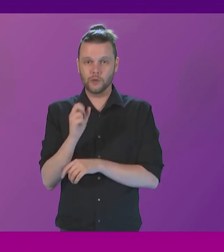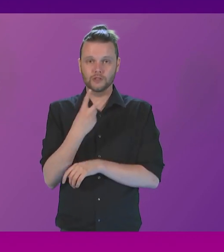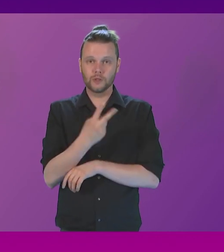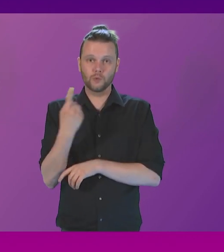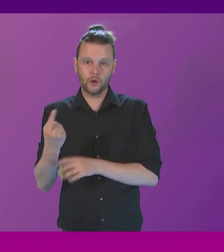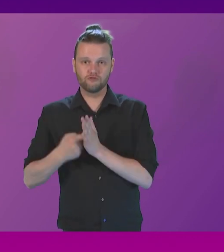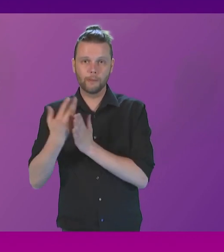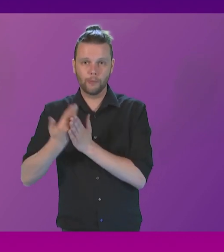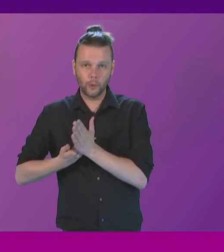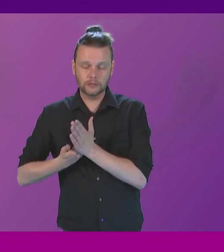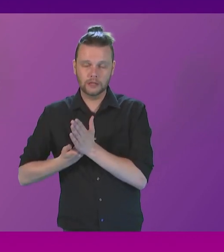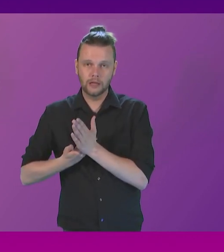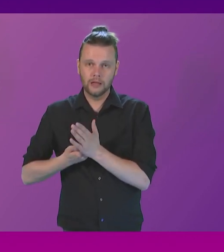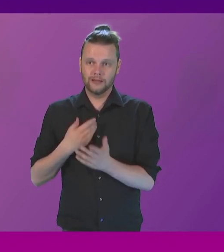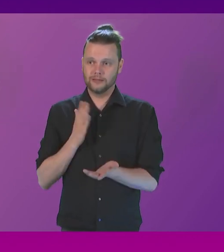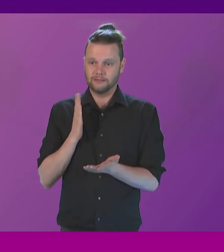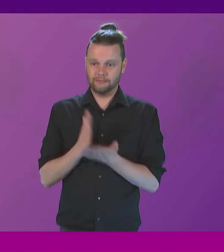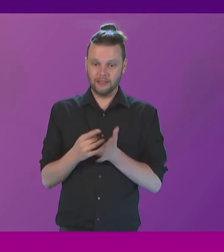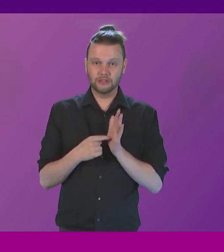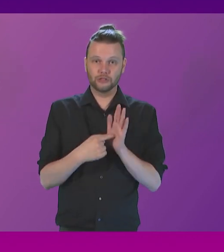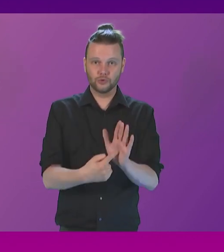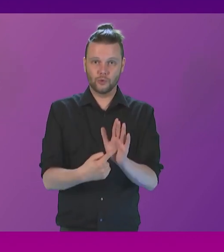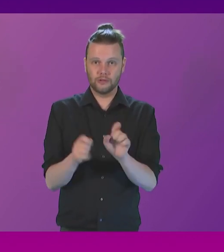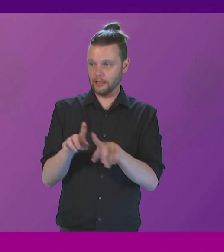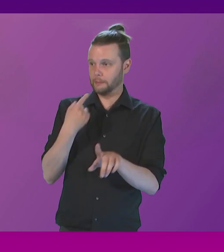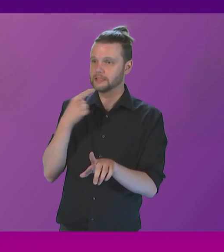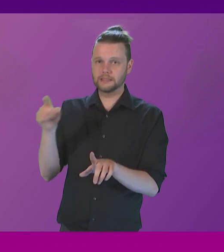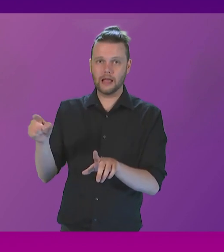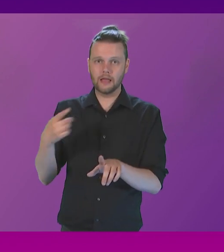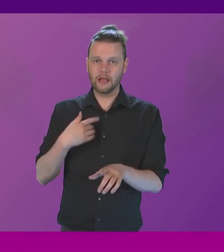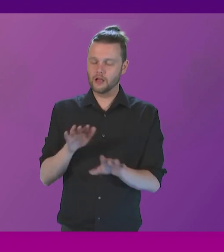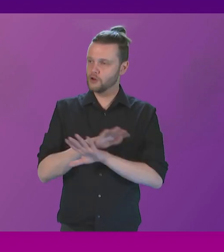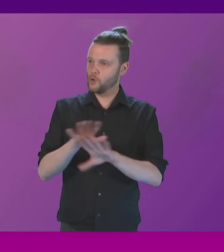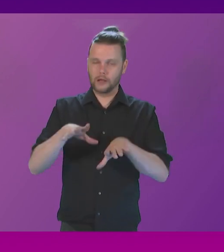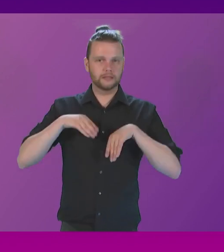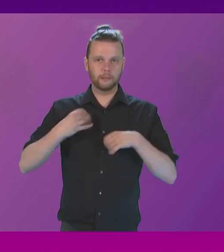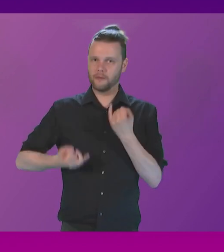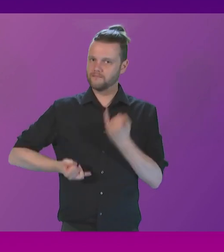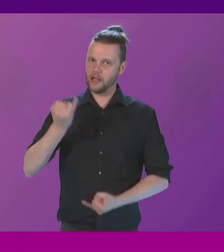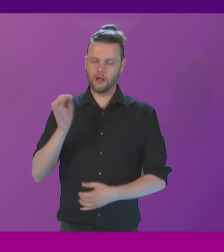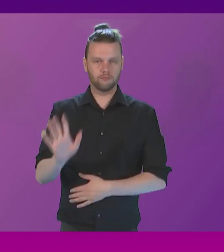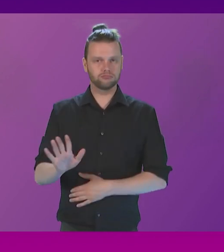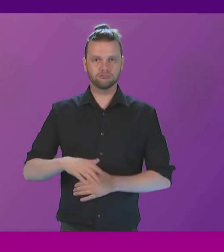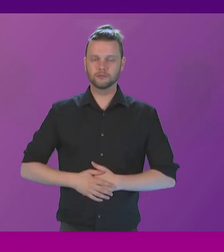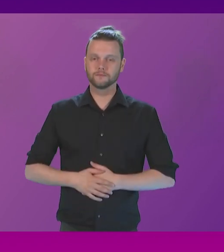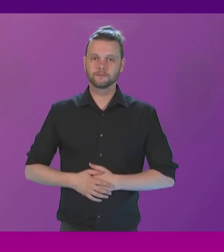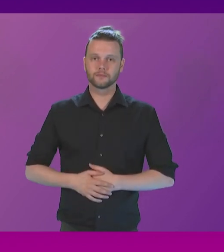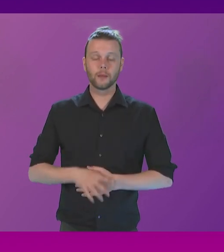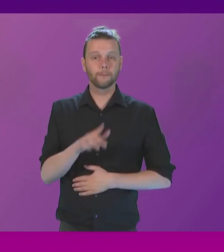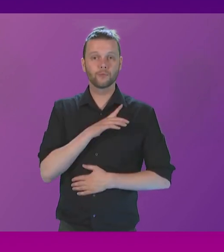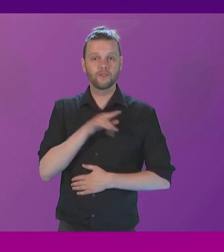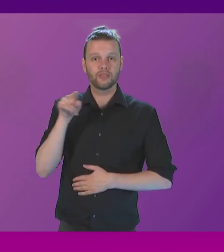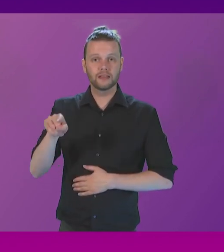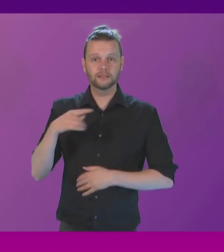report. Put simply, this showed, as others have said, unacceptable levels of failure. As a result,